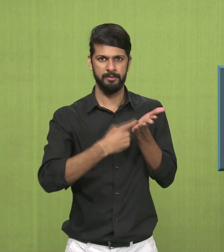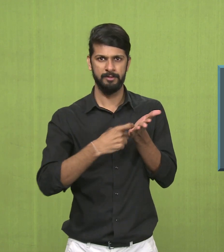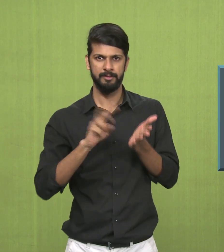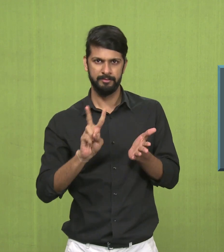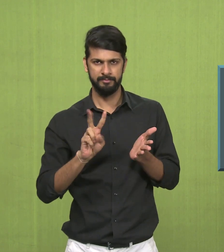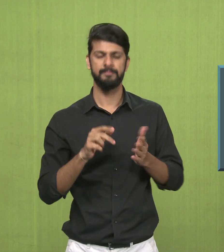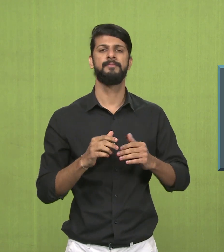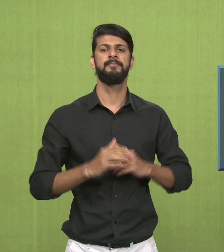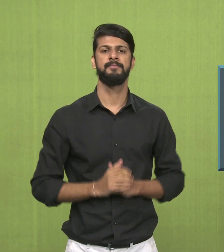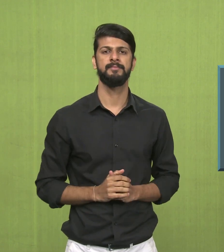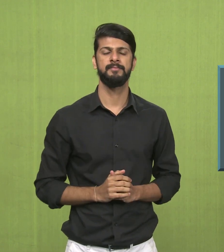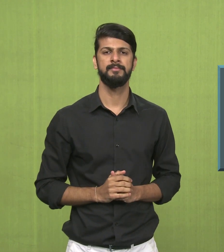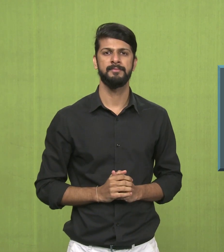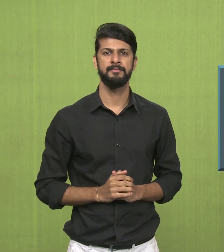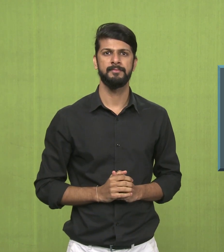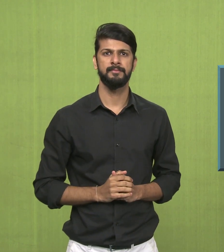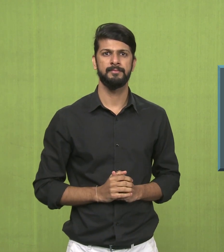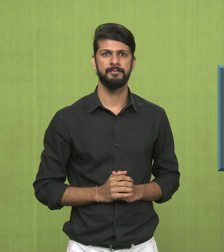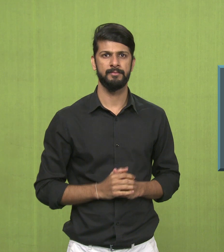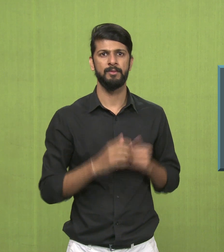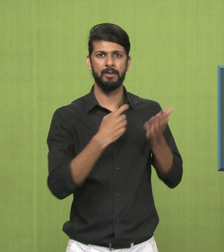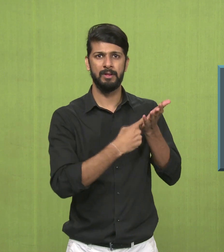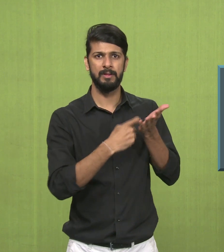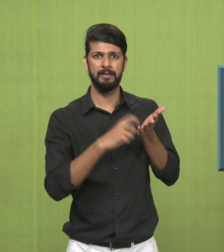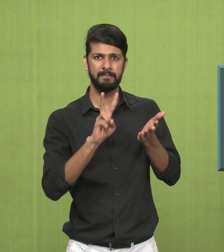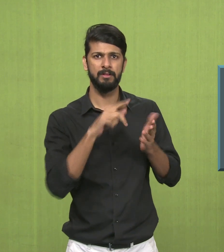painter. Basic information about Raja Ravi Varma.